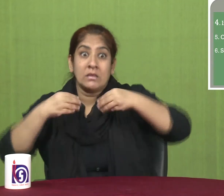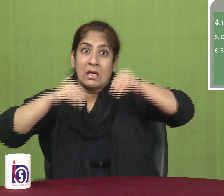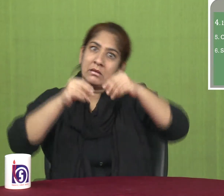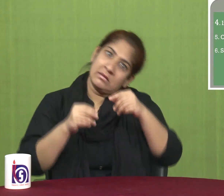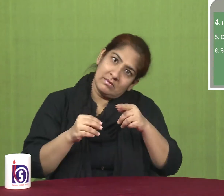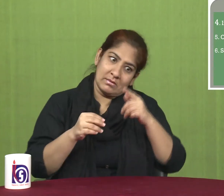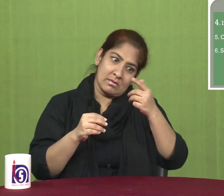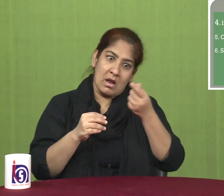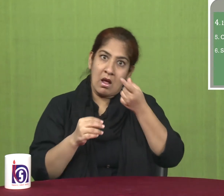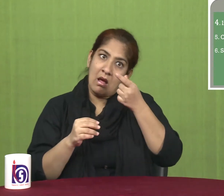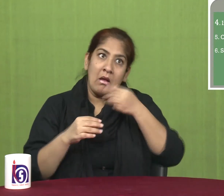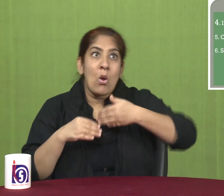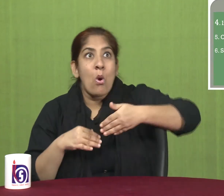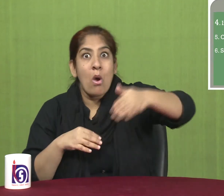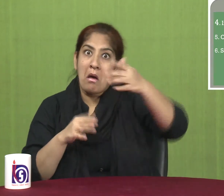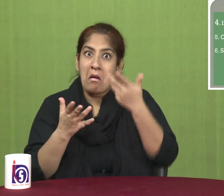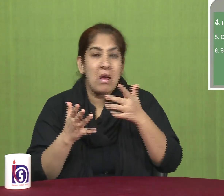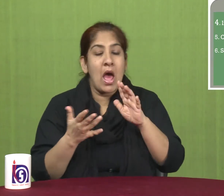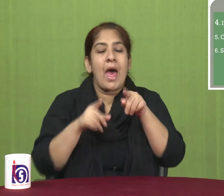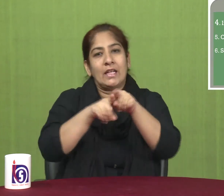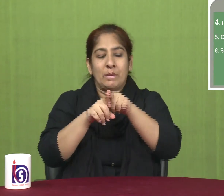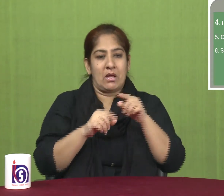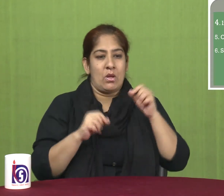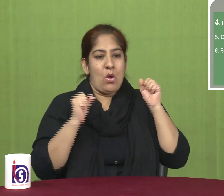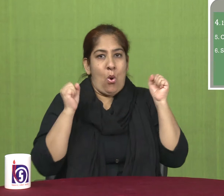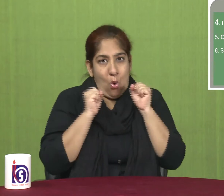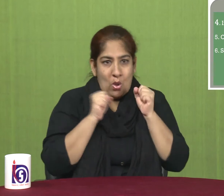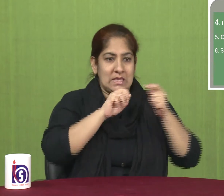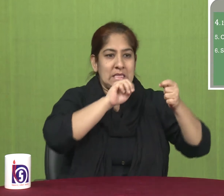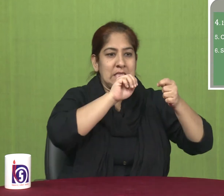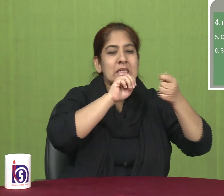warm clothes. So accordingly,